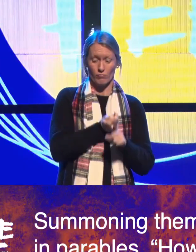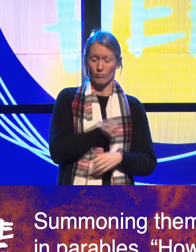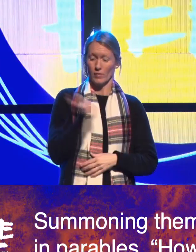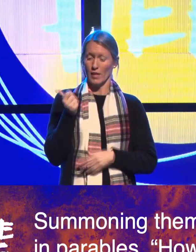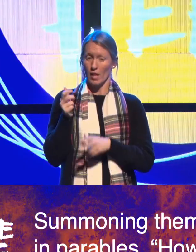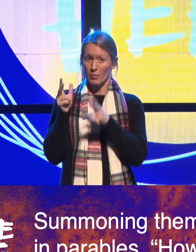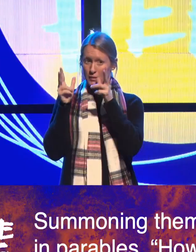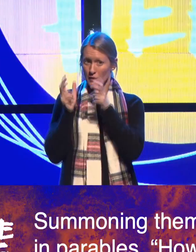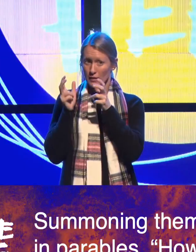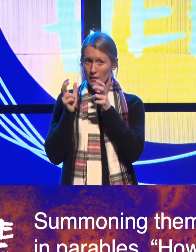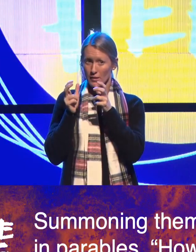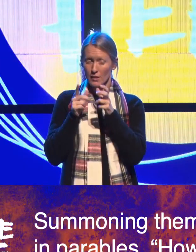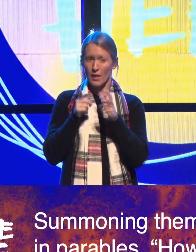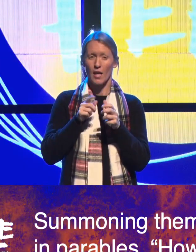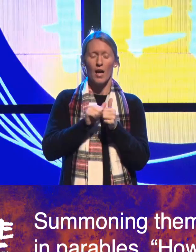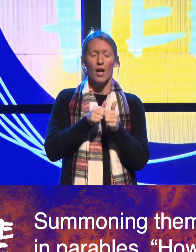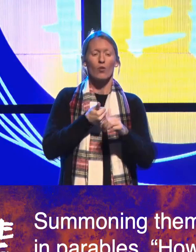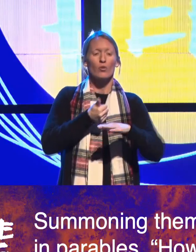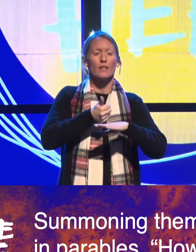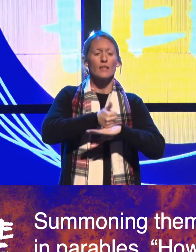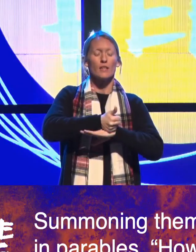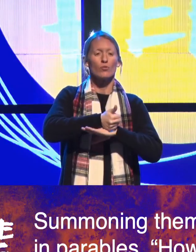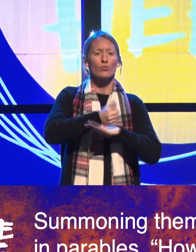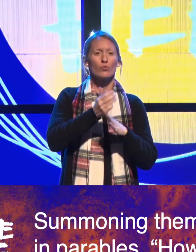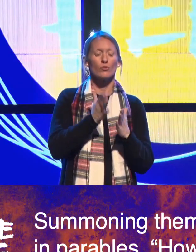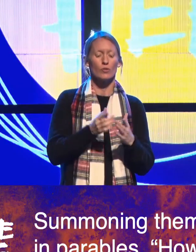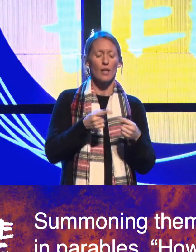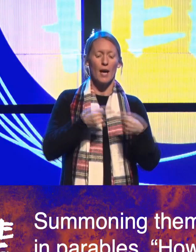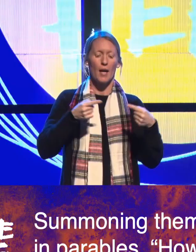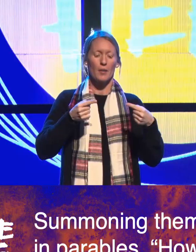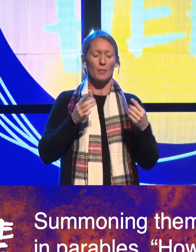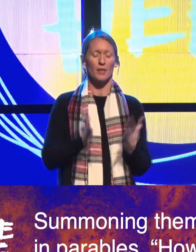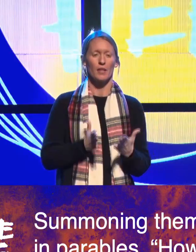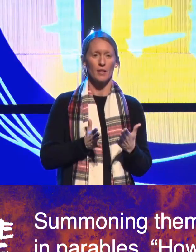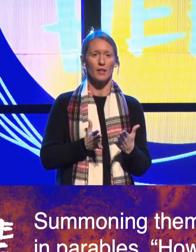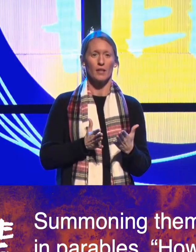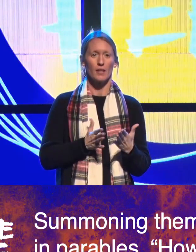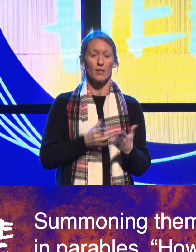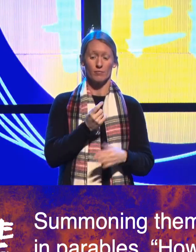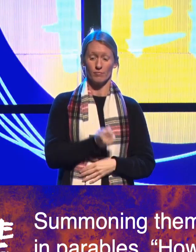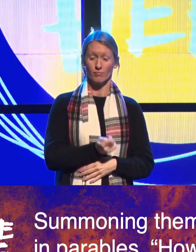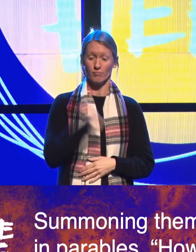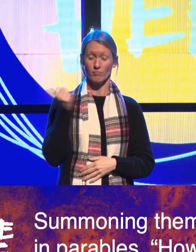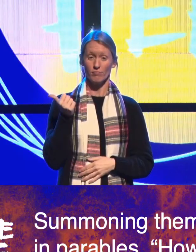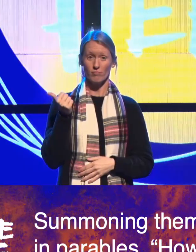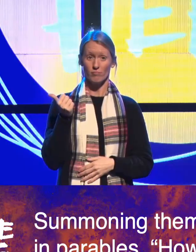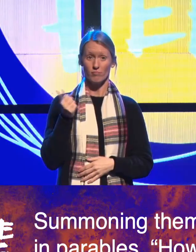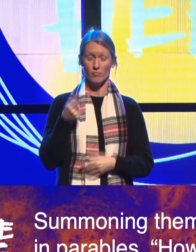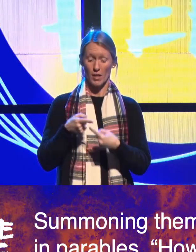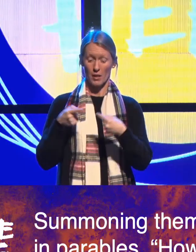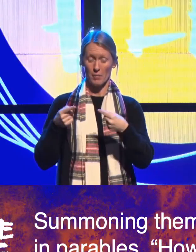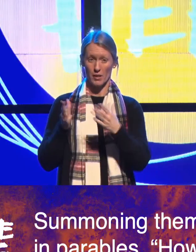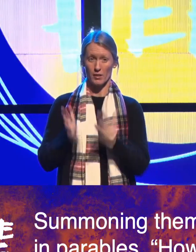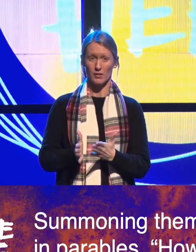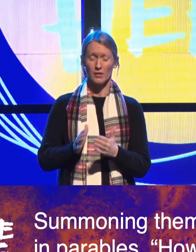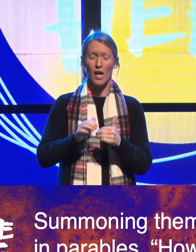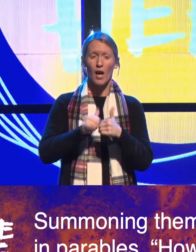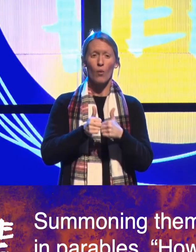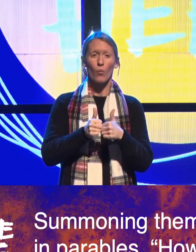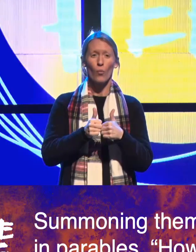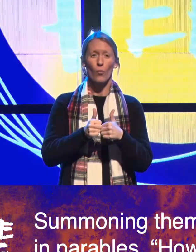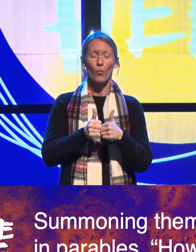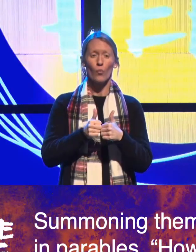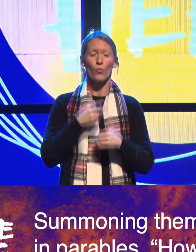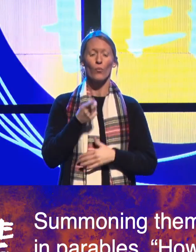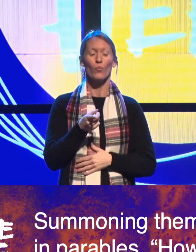Right, so how can the accusing one, how can this like enemy drive out an enemy. Like, how does that do? He says, now